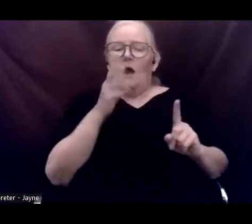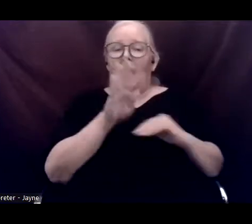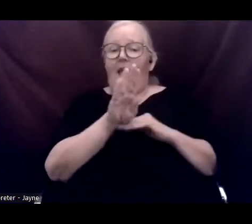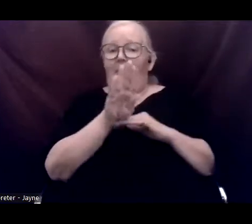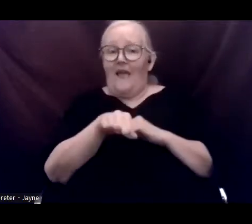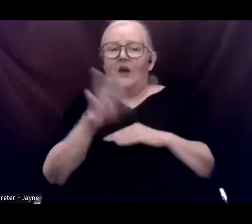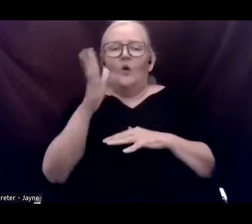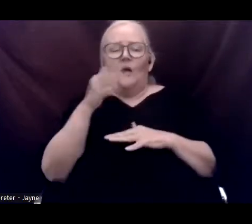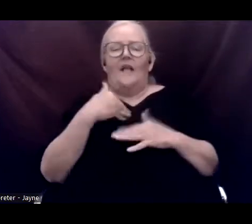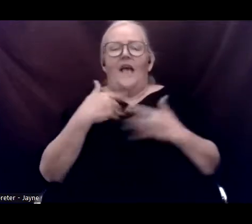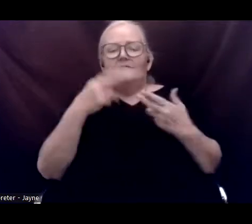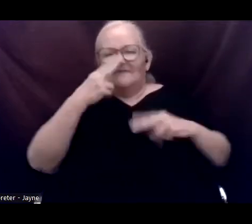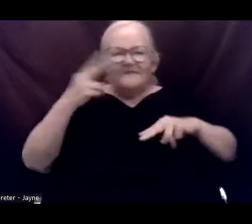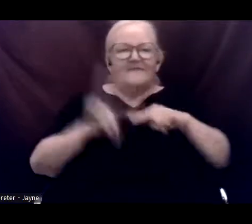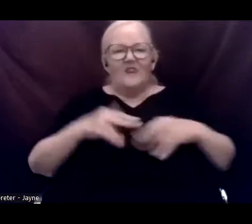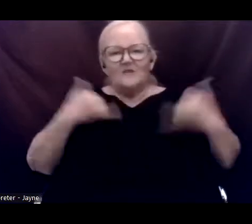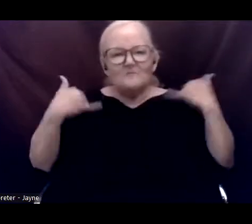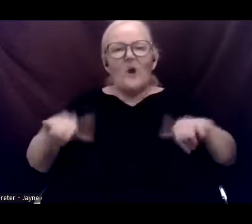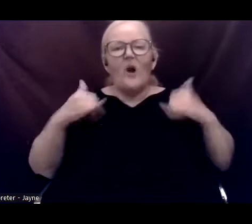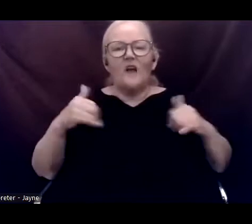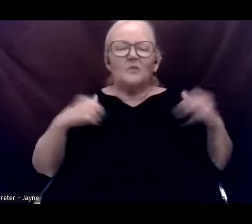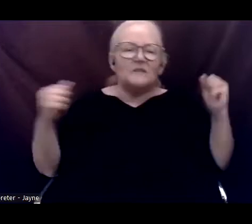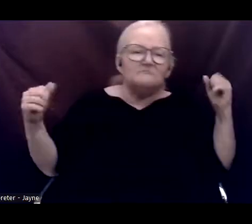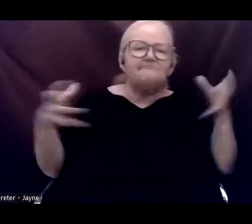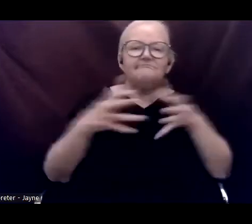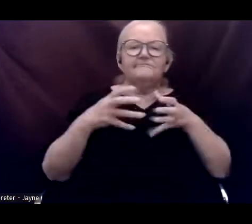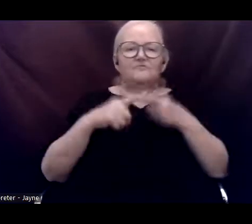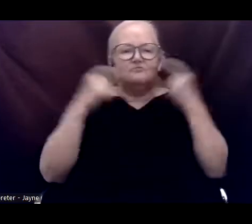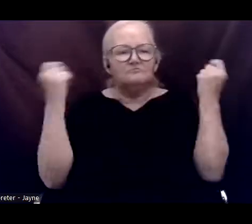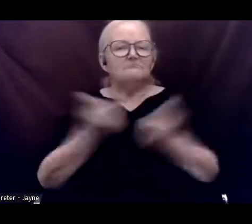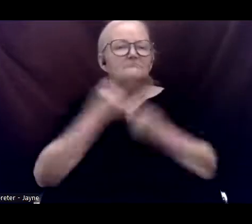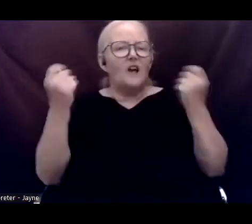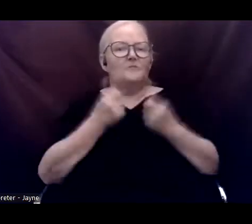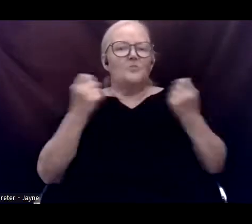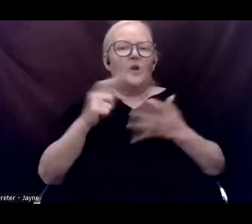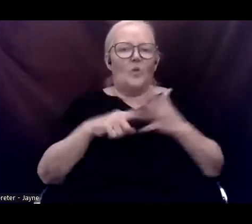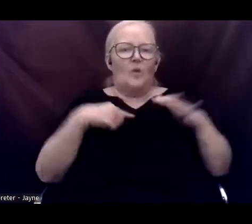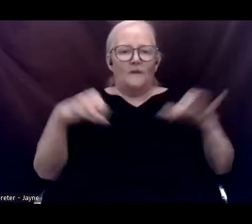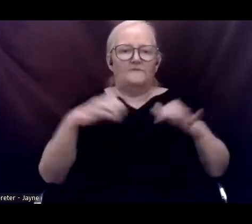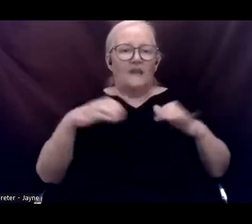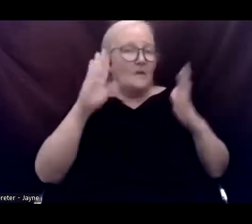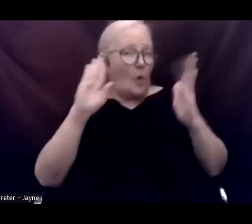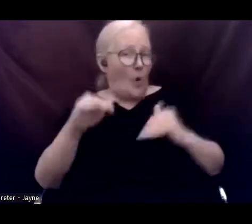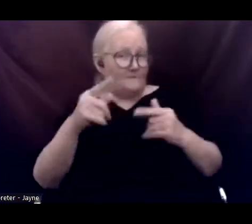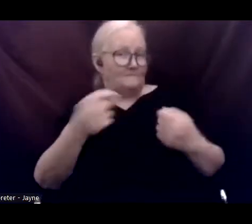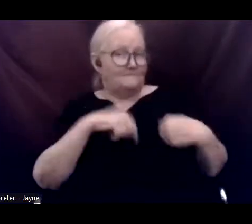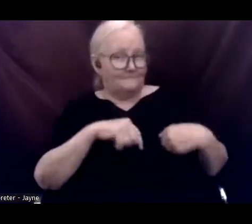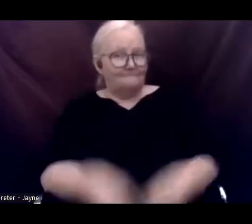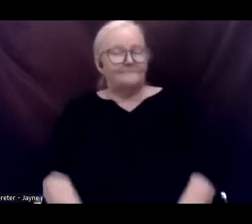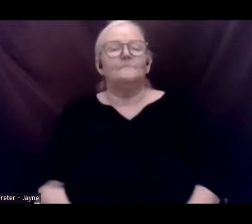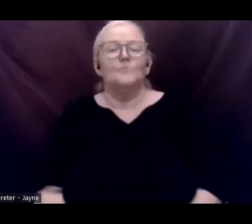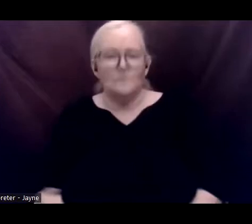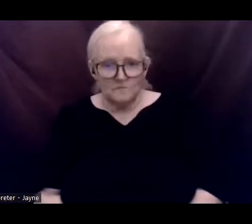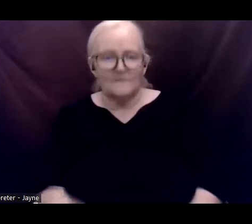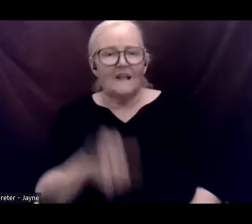we've done together as a congregation this year. We hope to see you there. And that ends